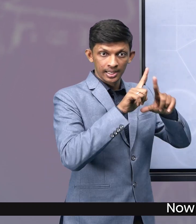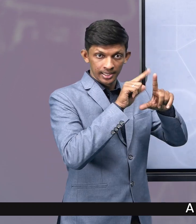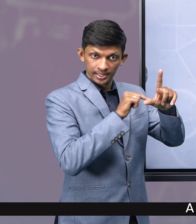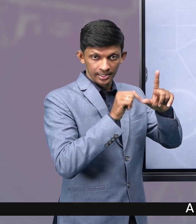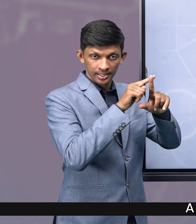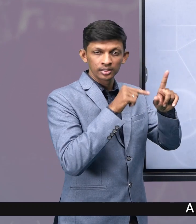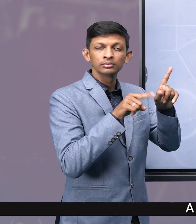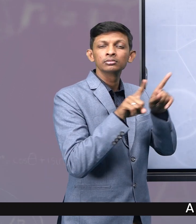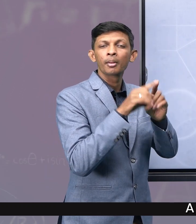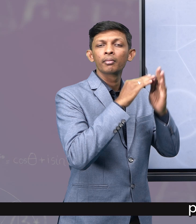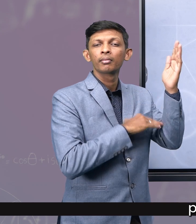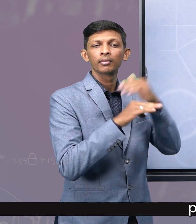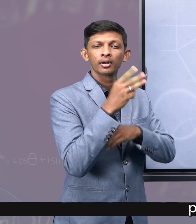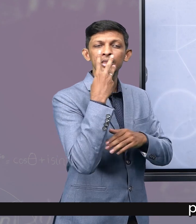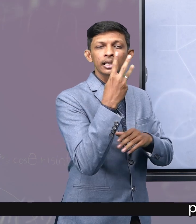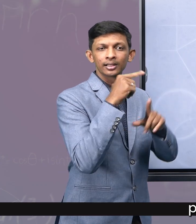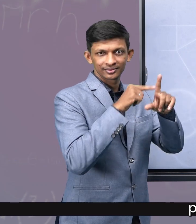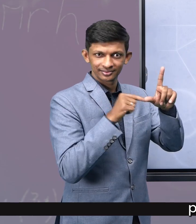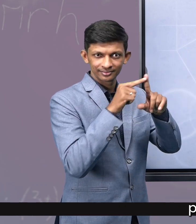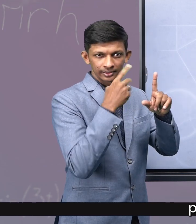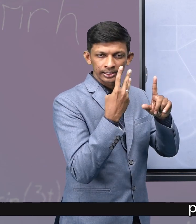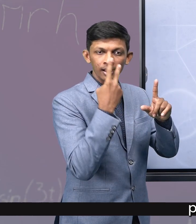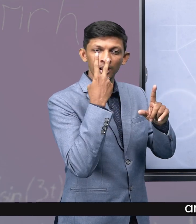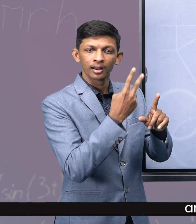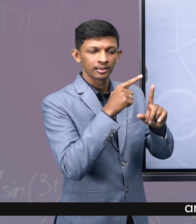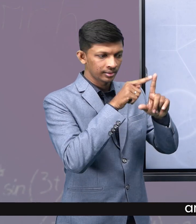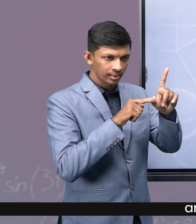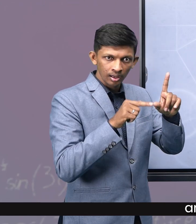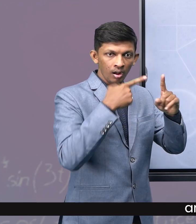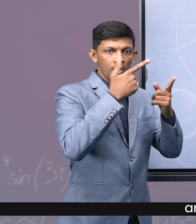A triangle is a simple polygon with three sides and three interior angles.